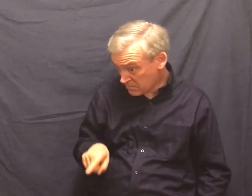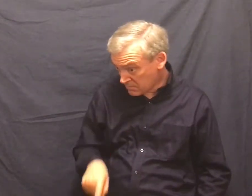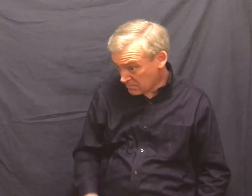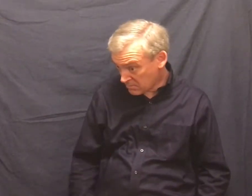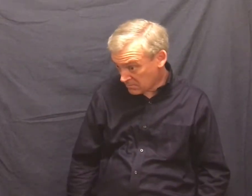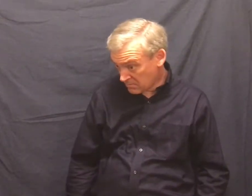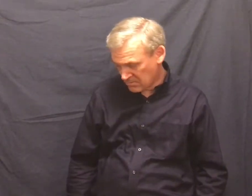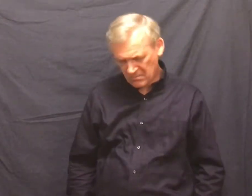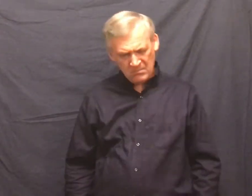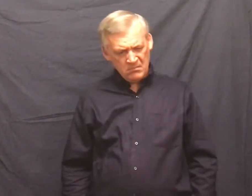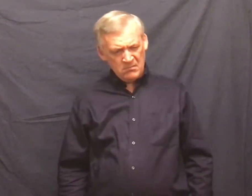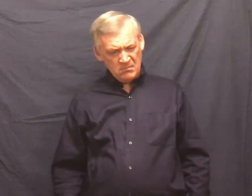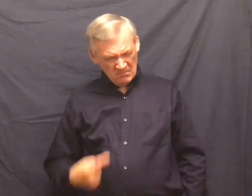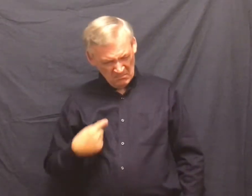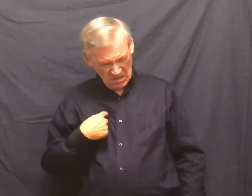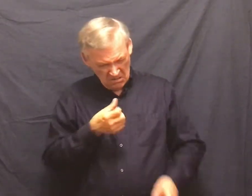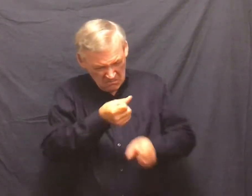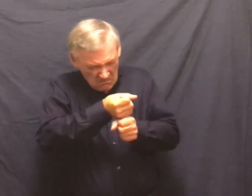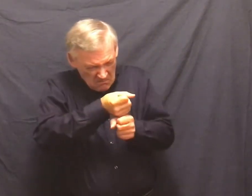Give you heck?